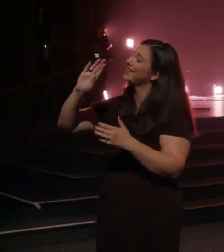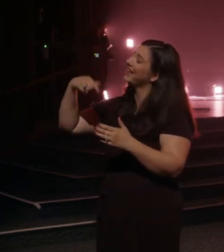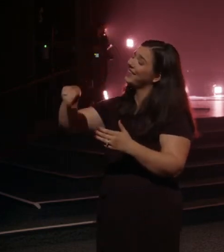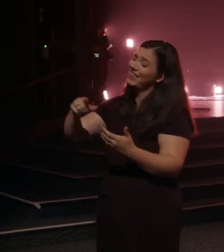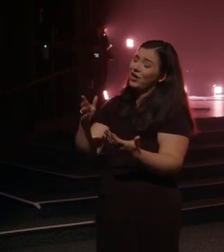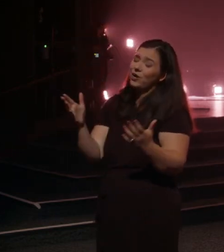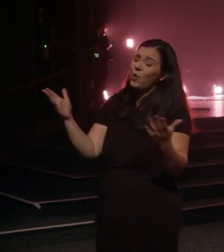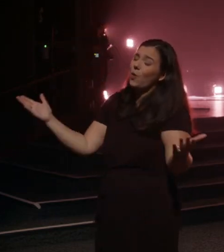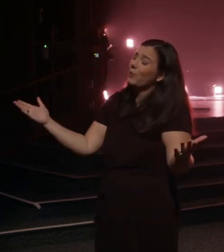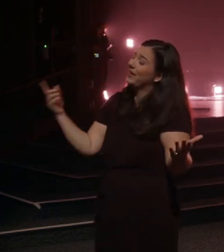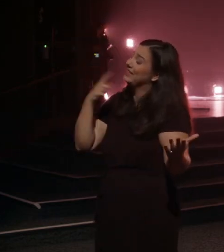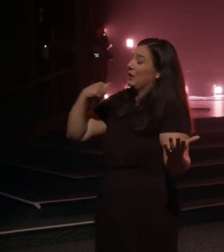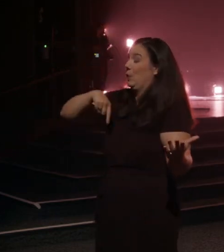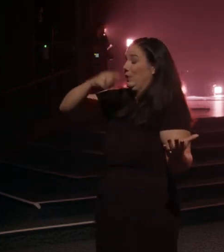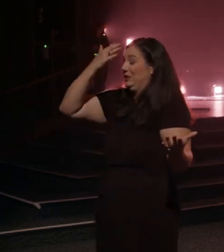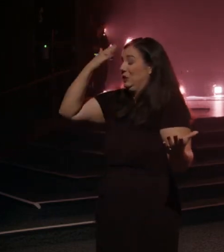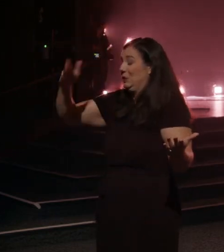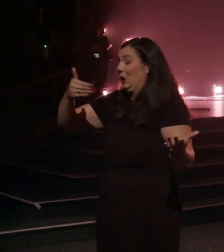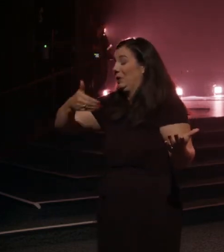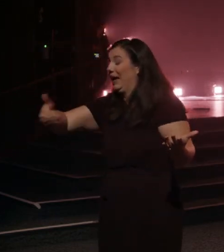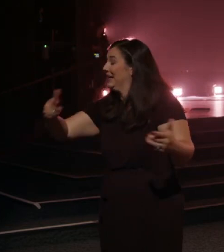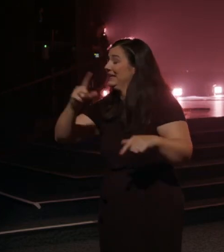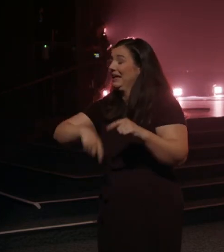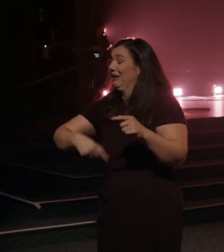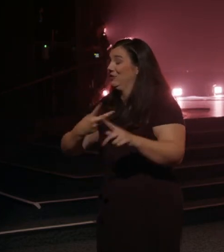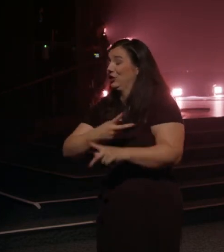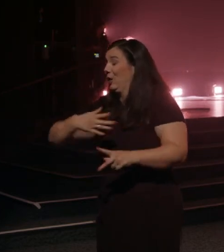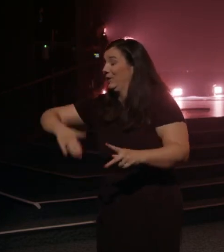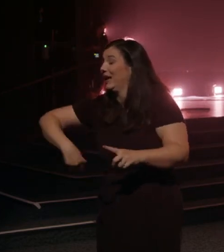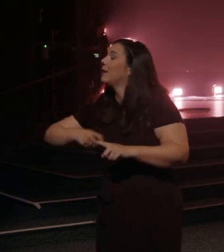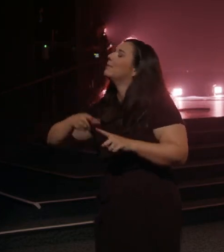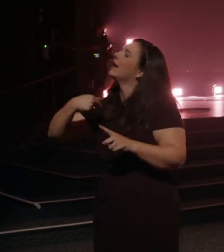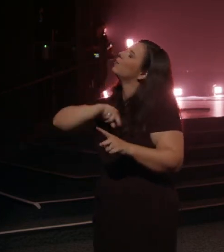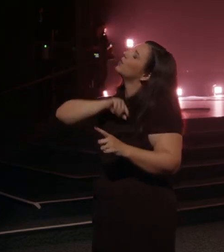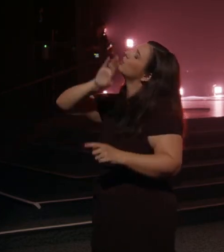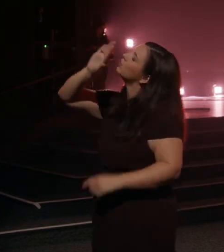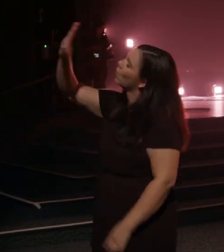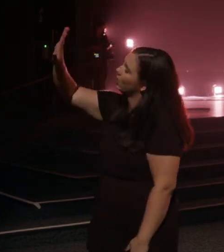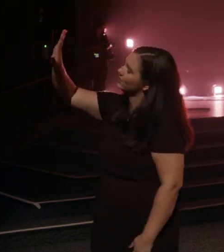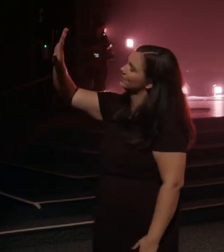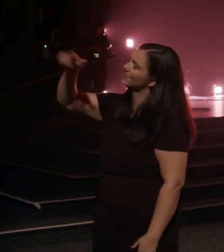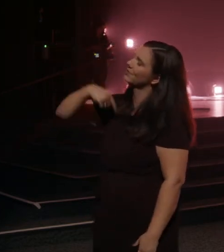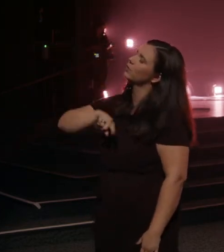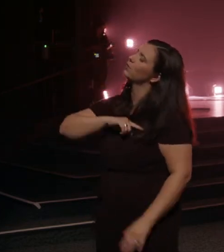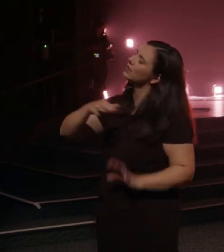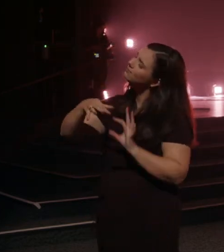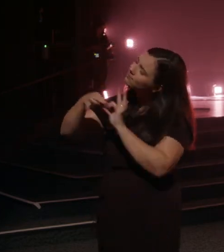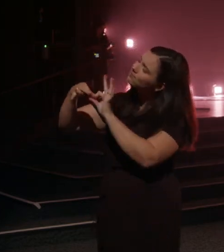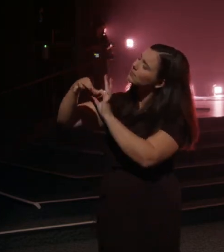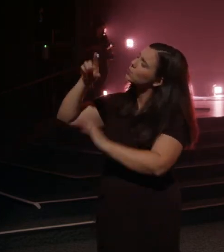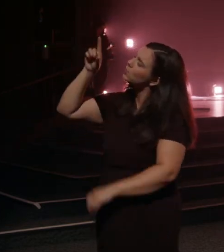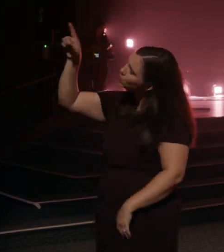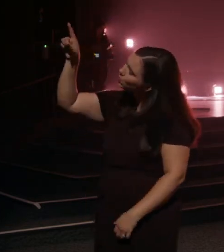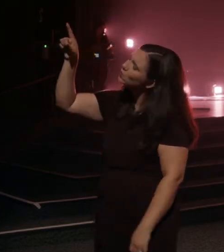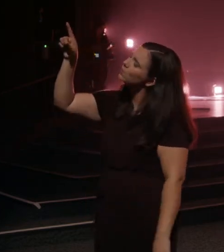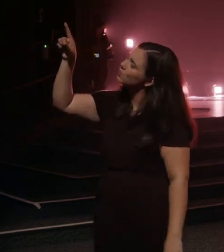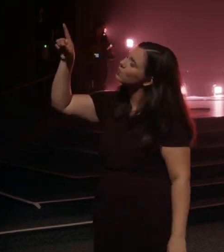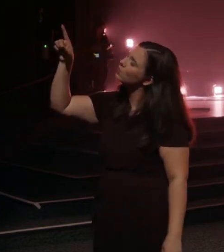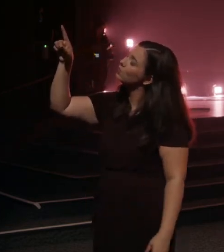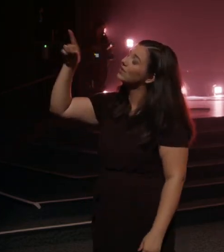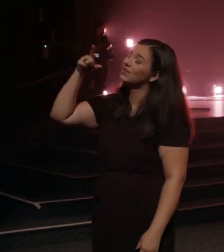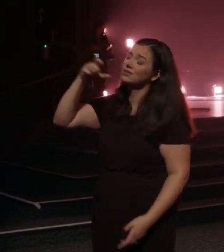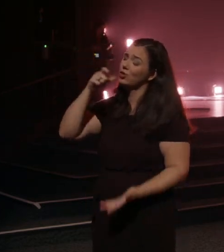open wide saying, we don't know, we can't figure it out, but we're yours, Father God. We are yours. And you